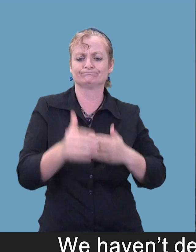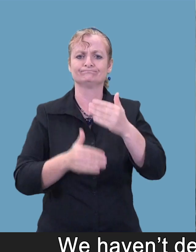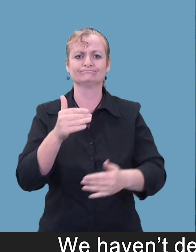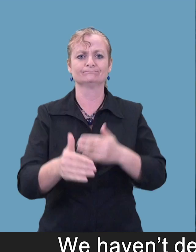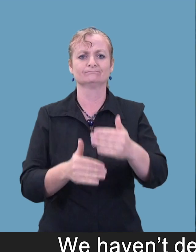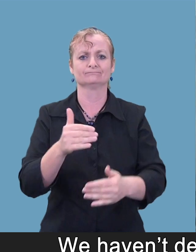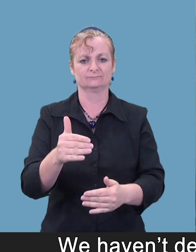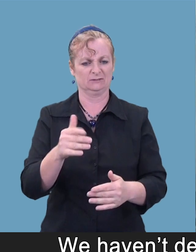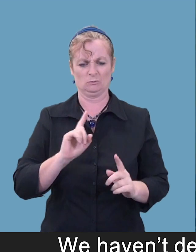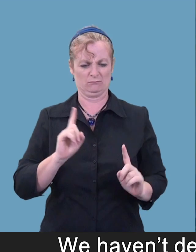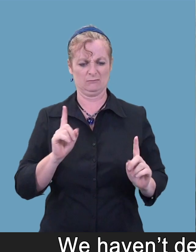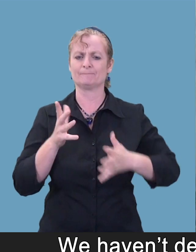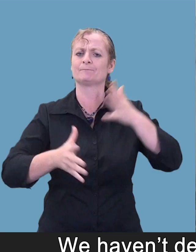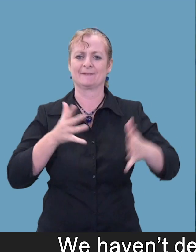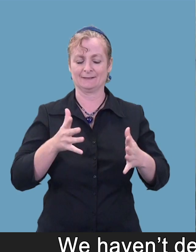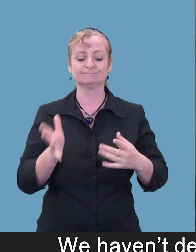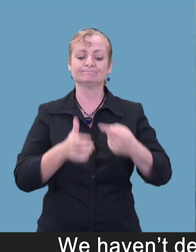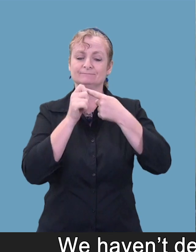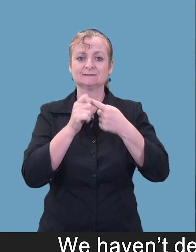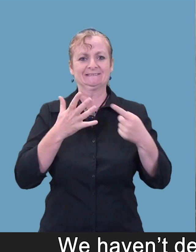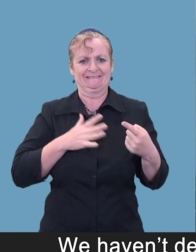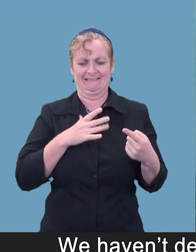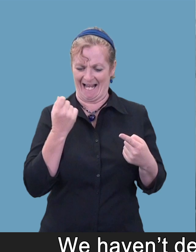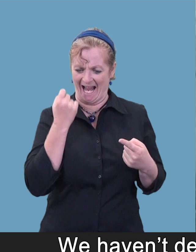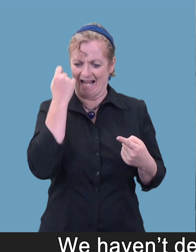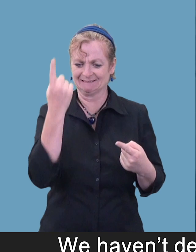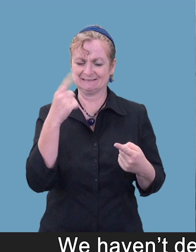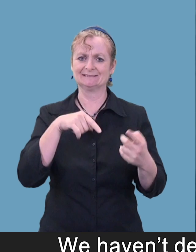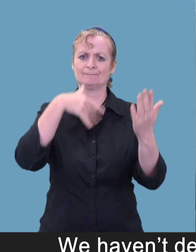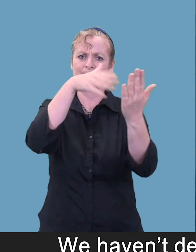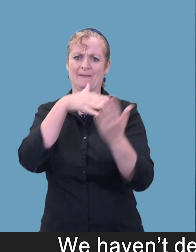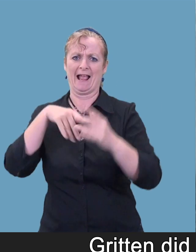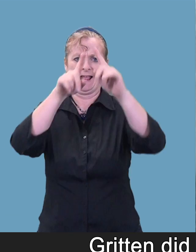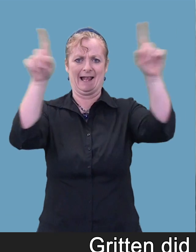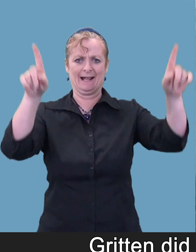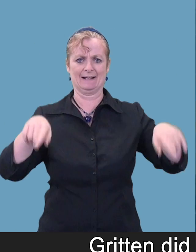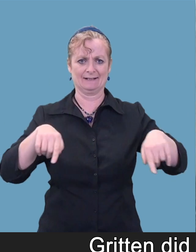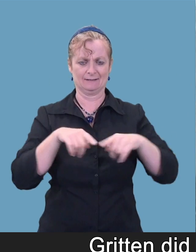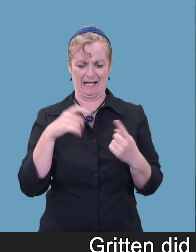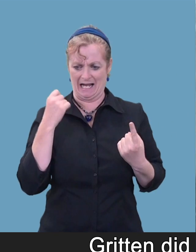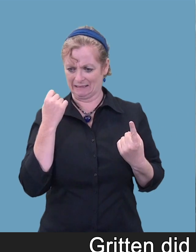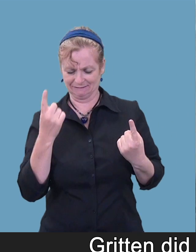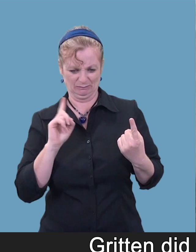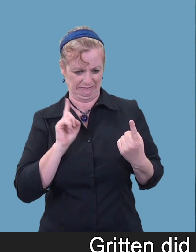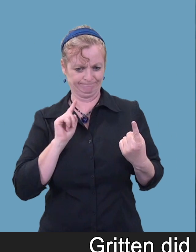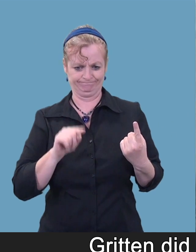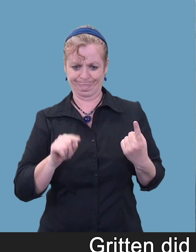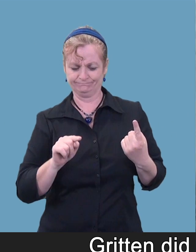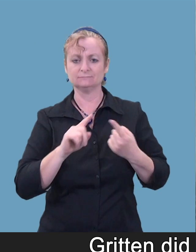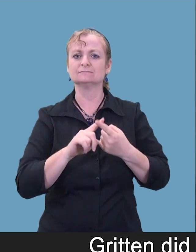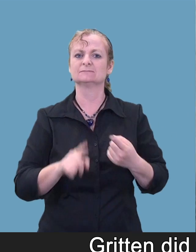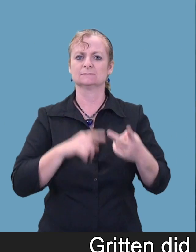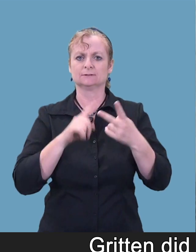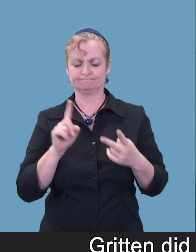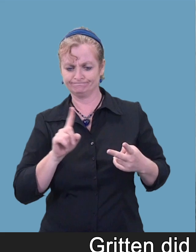haven't determined where that is, why that underdrawing is there, but it does indicate that Gritten did make some changes before he